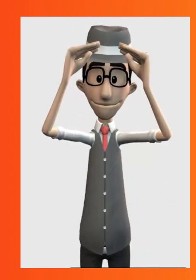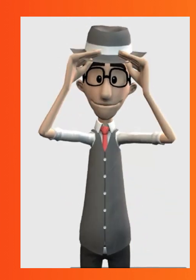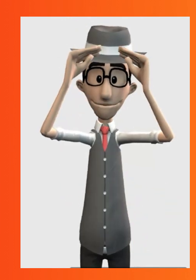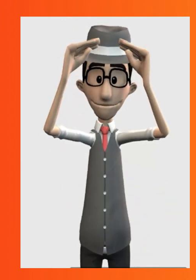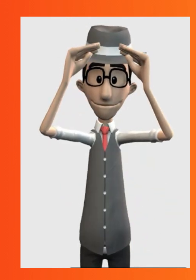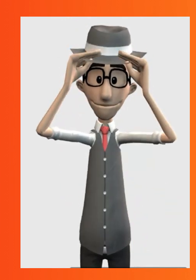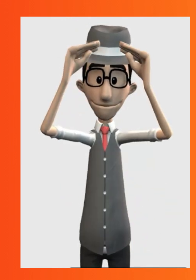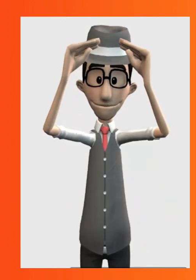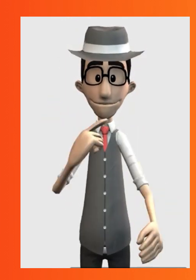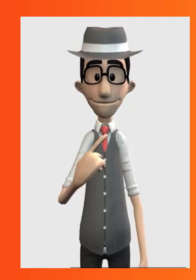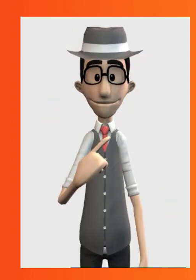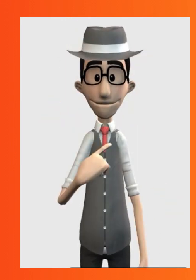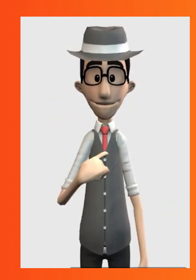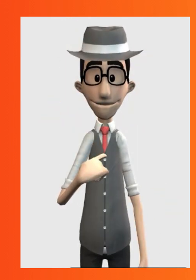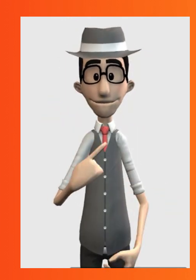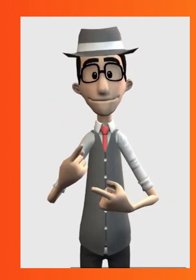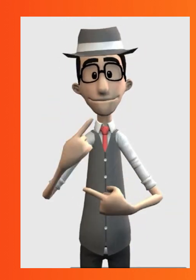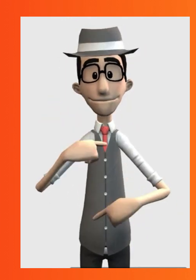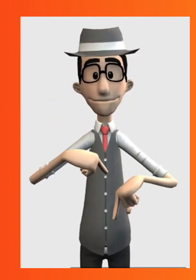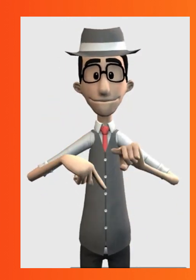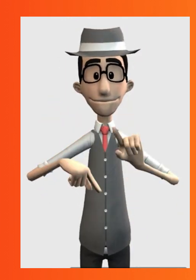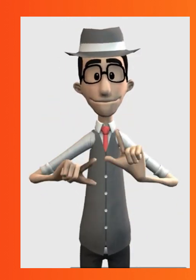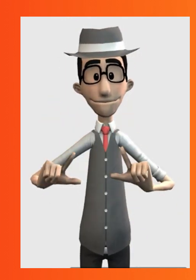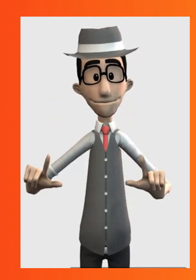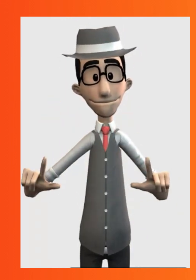Can you teach me sign language?